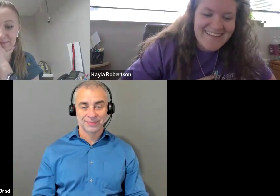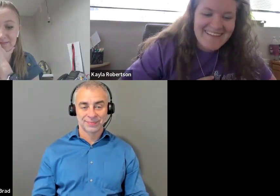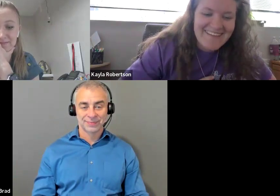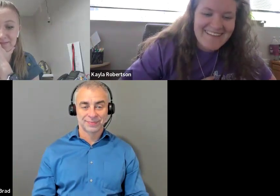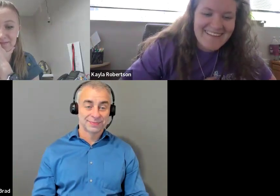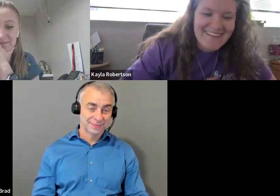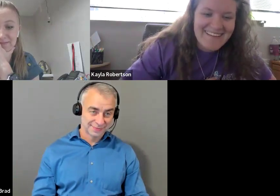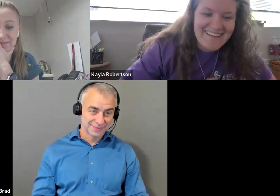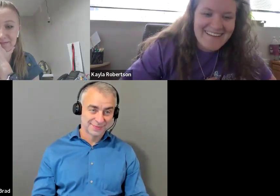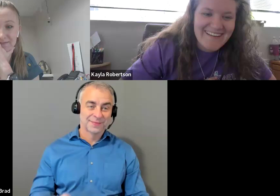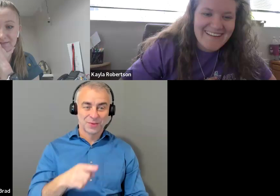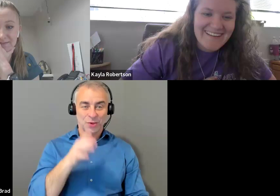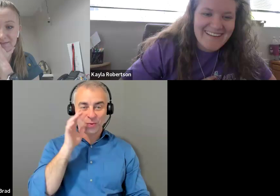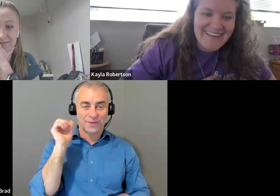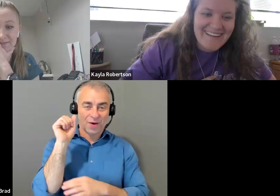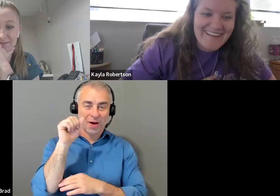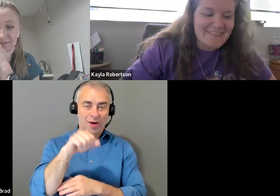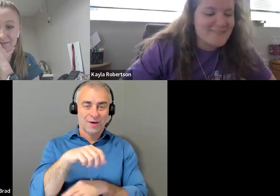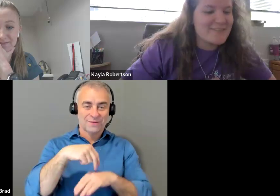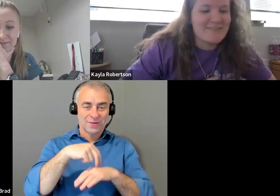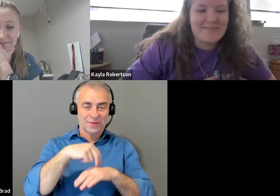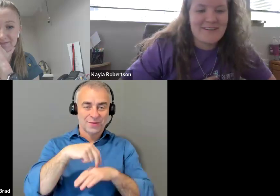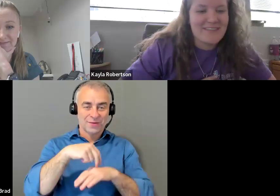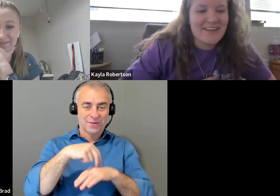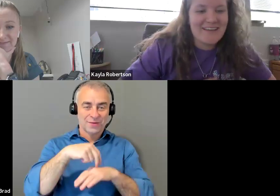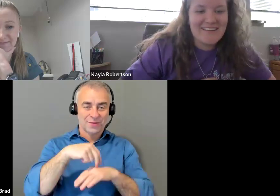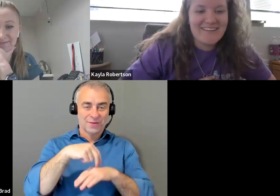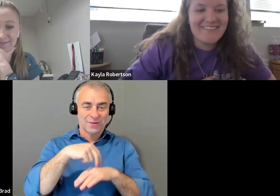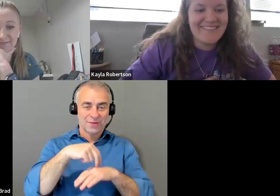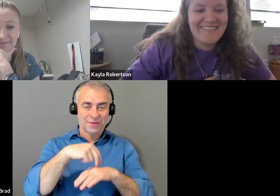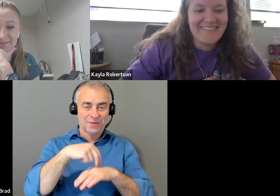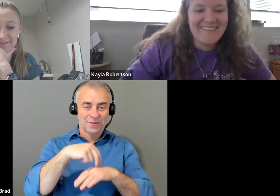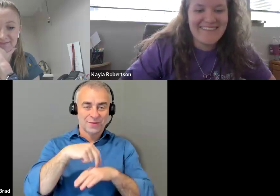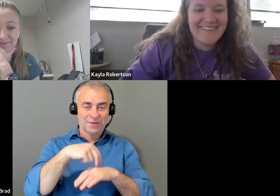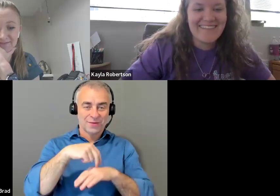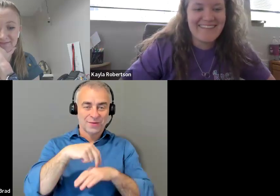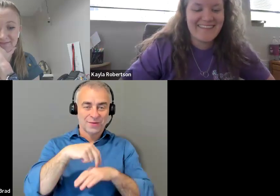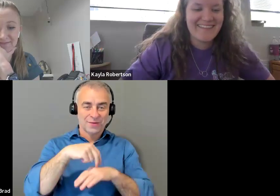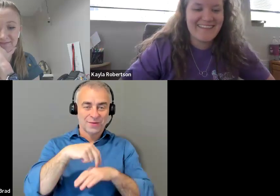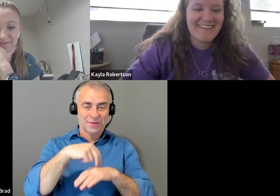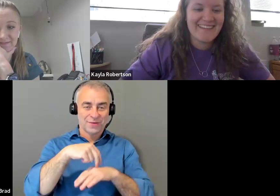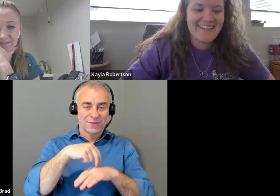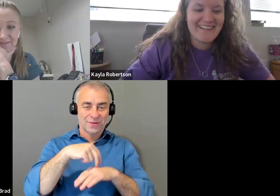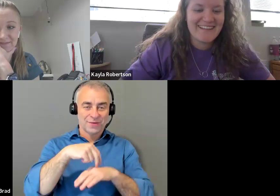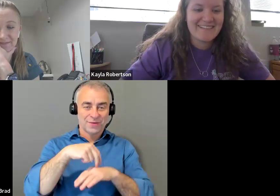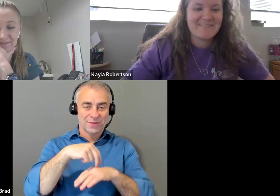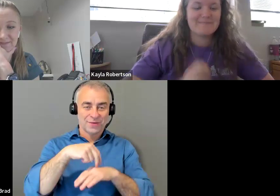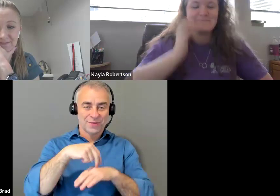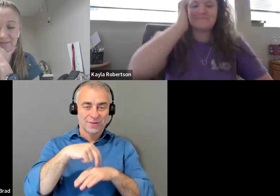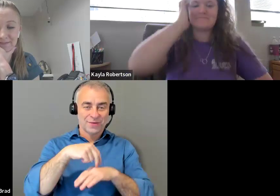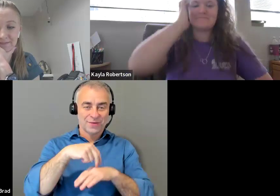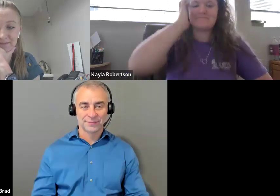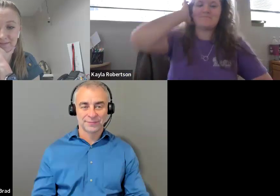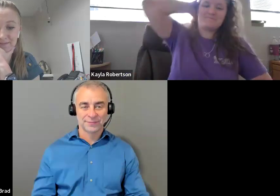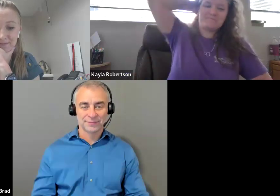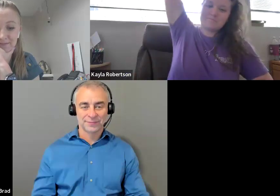you're gonna fall all the way over in a second. Yeah. Yeah, and I had actually wondered about that,